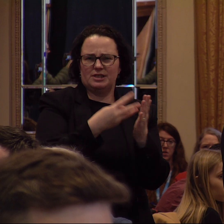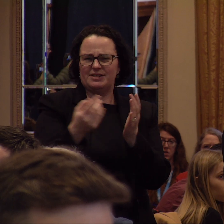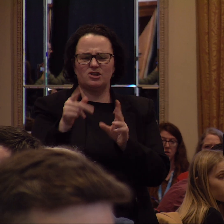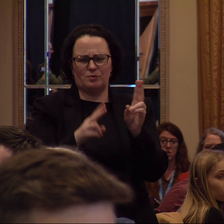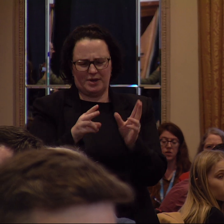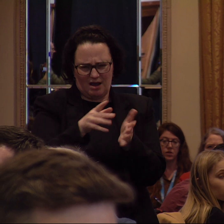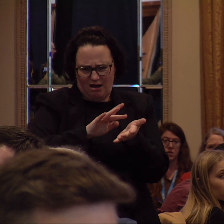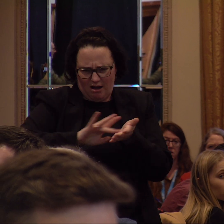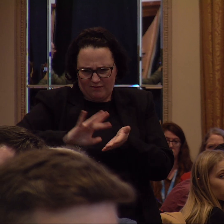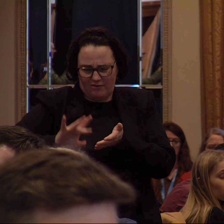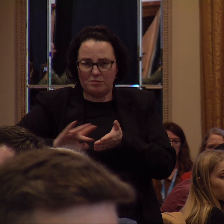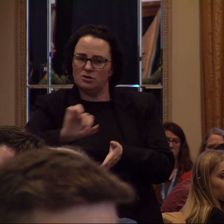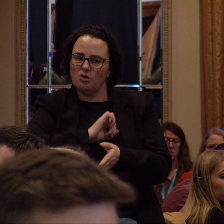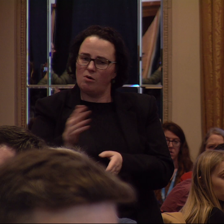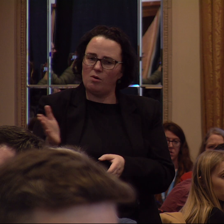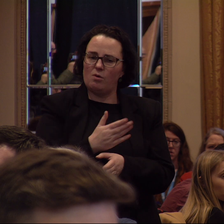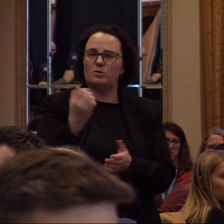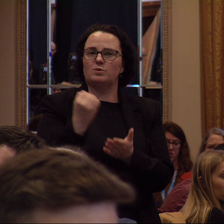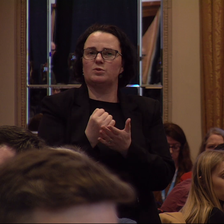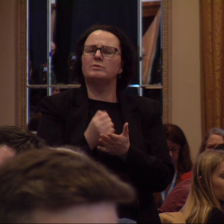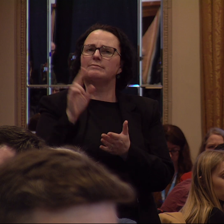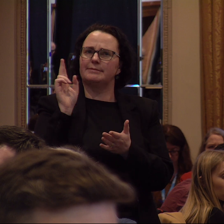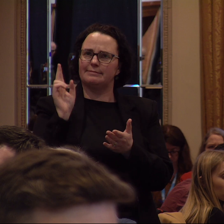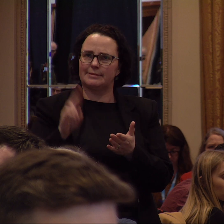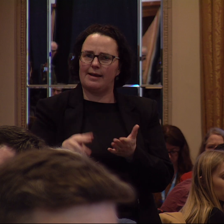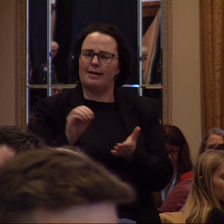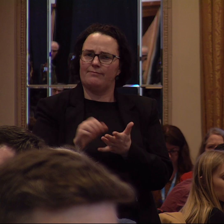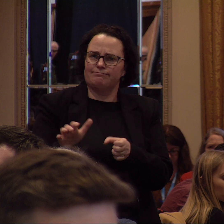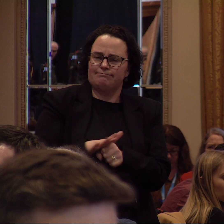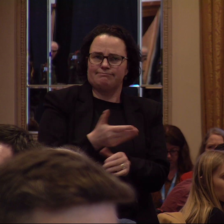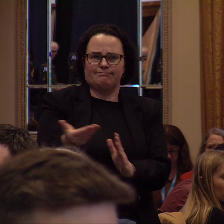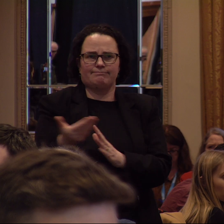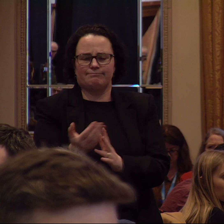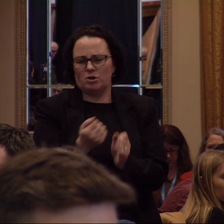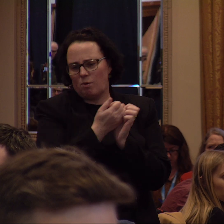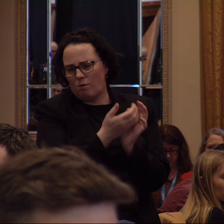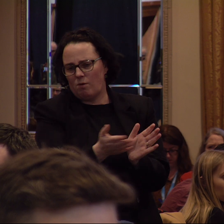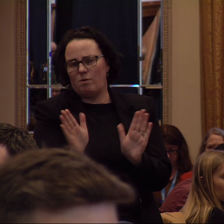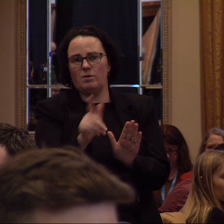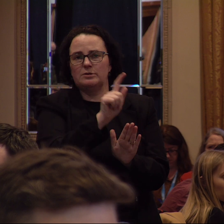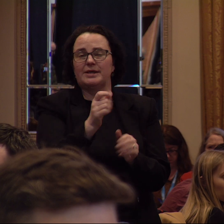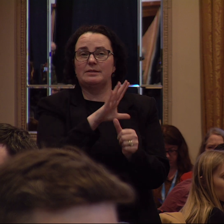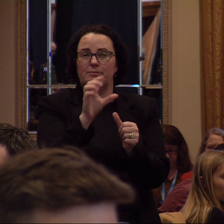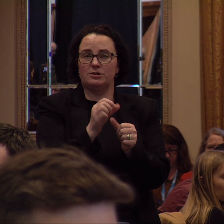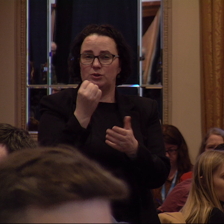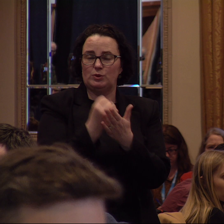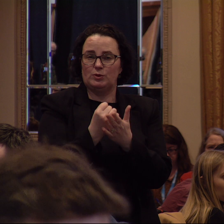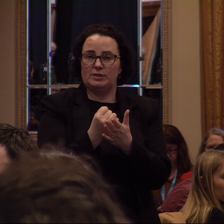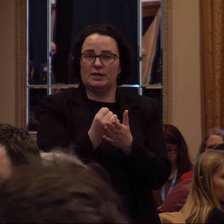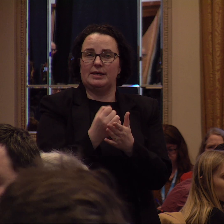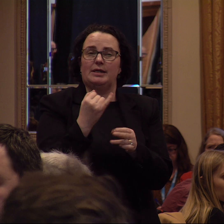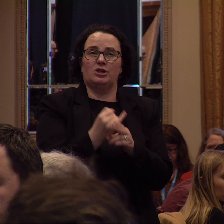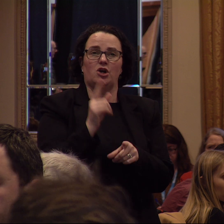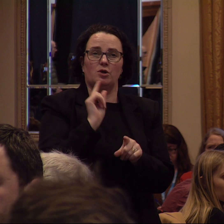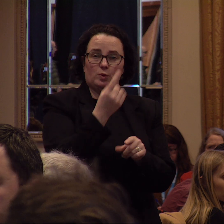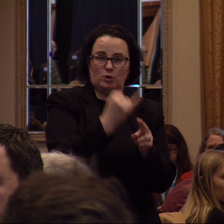removed so that all students can meaningfully have access to all subjects, in particular students in same-sex